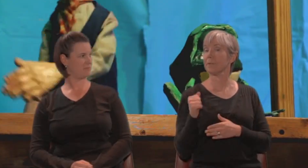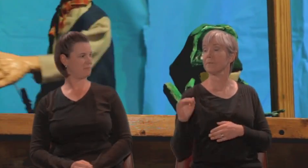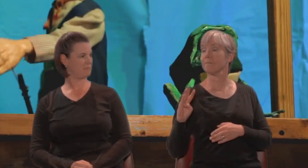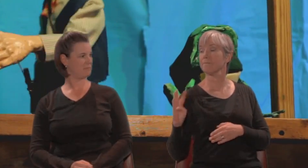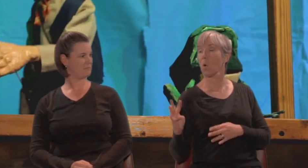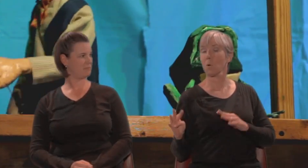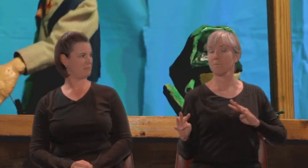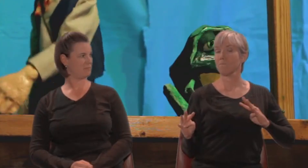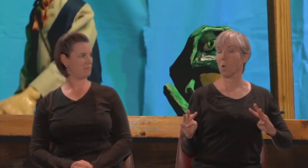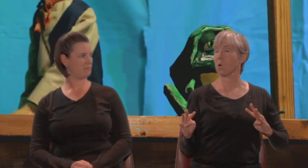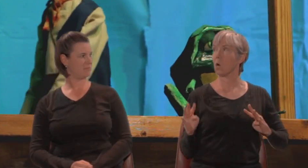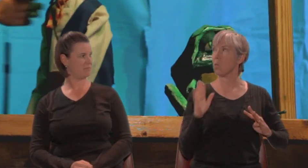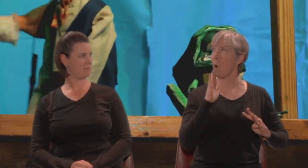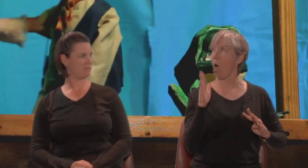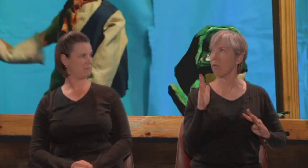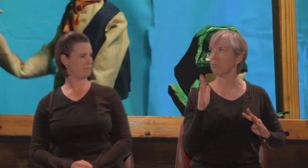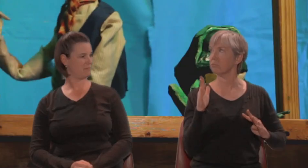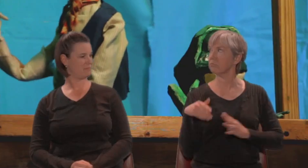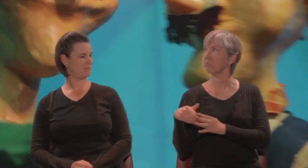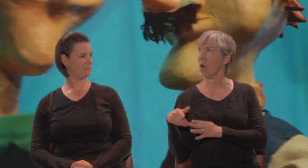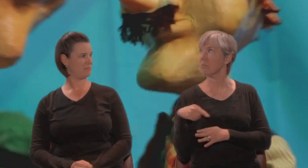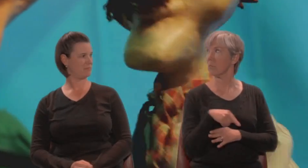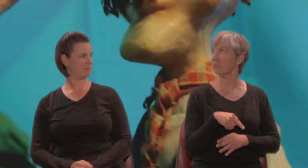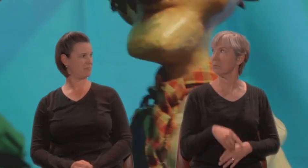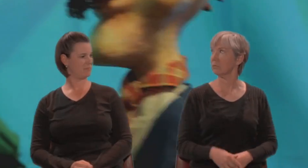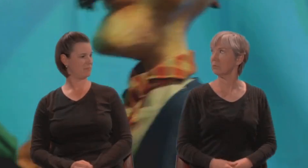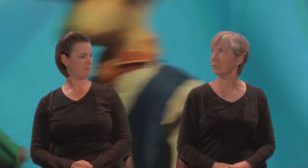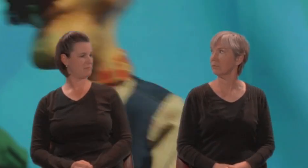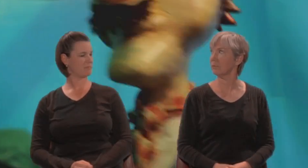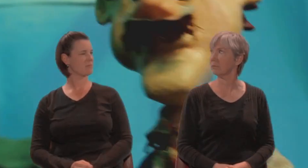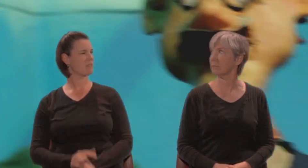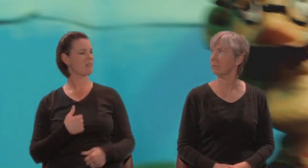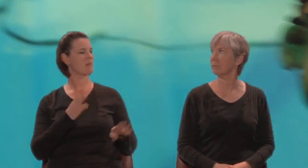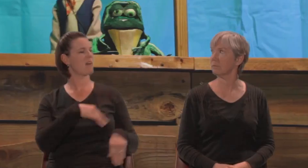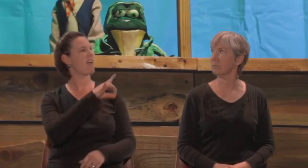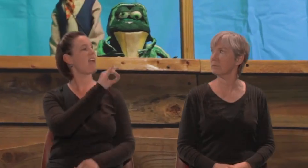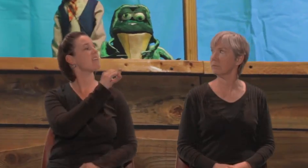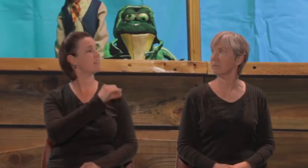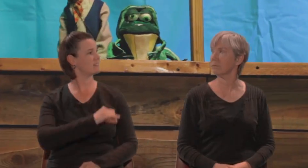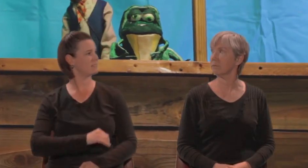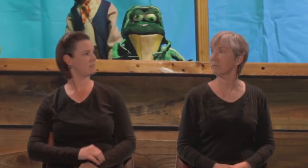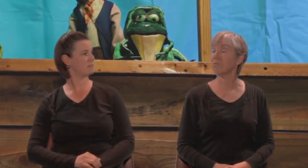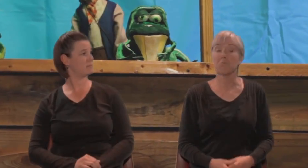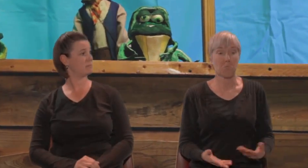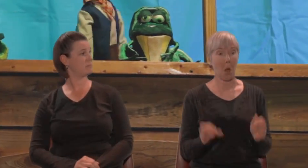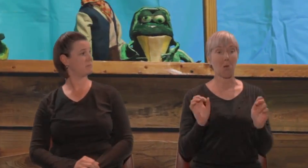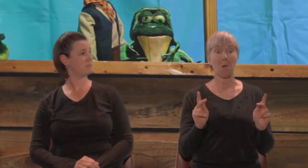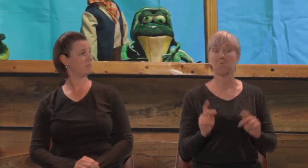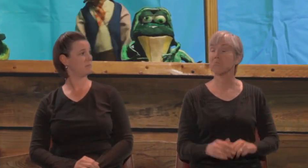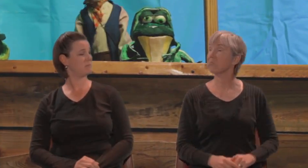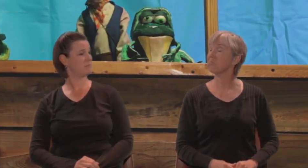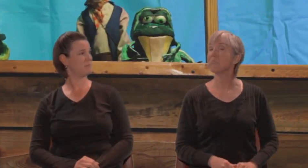from the loser. Make it 80. You're on. That post there is the finish